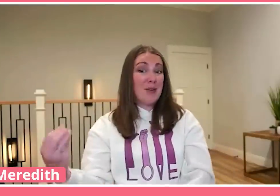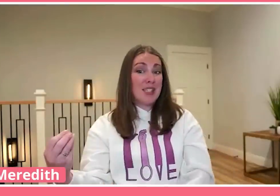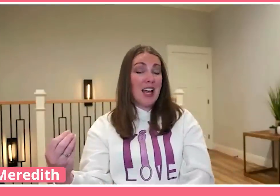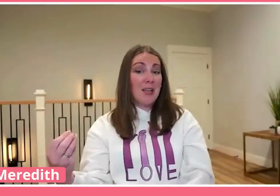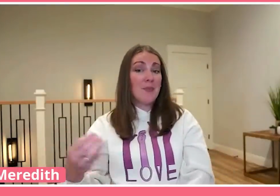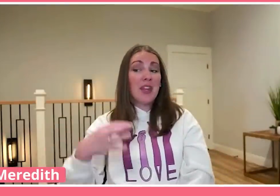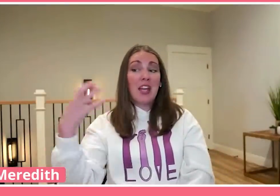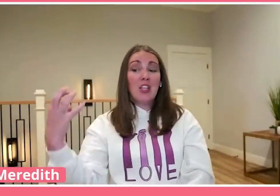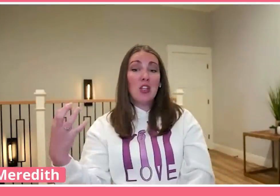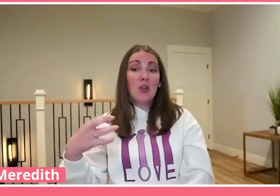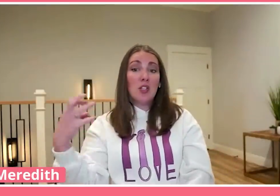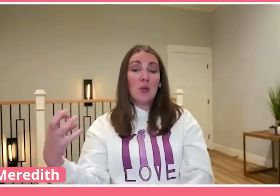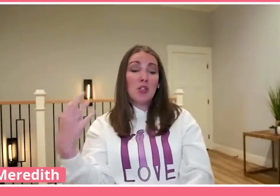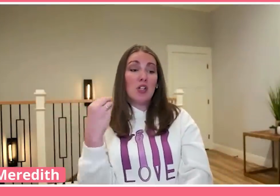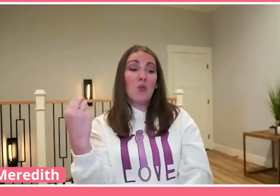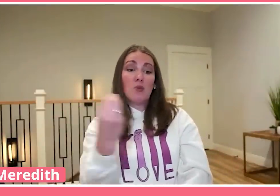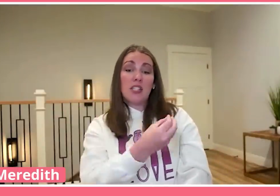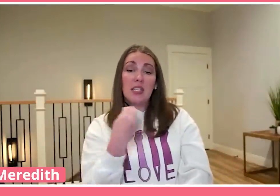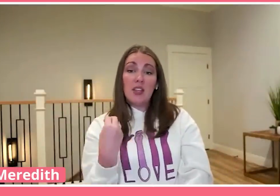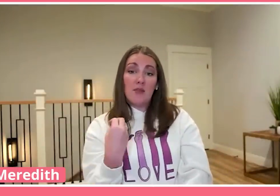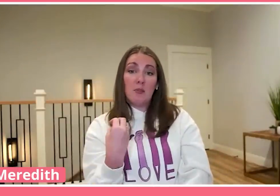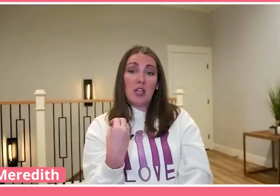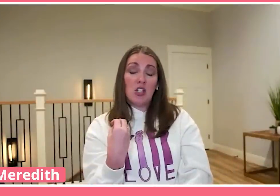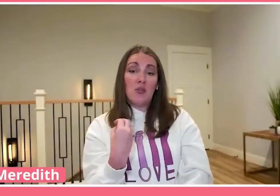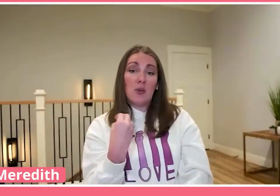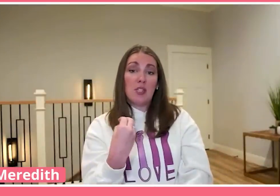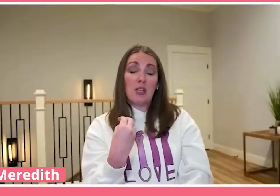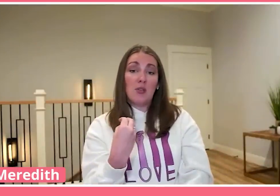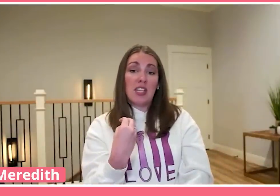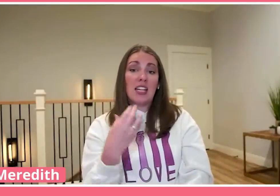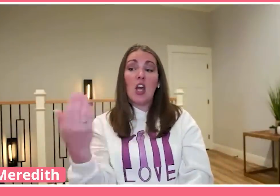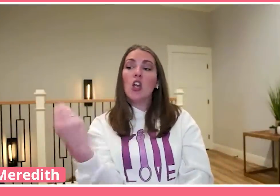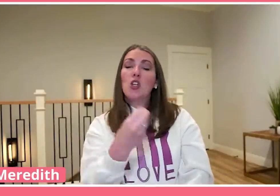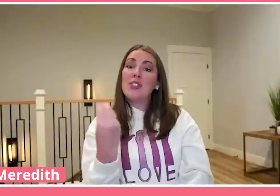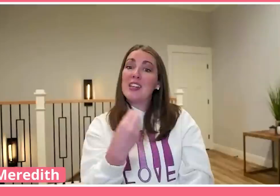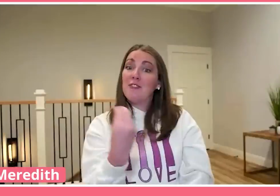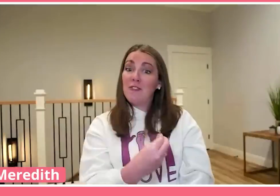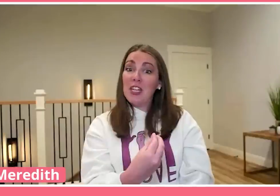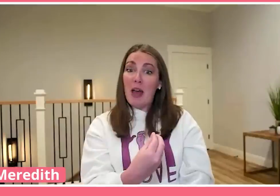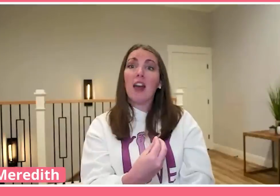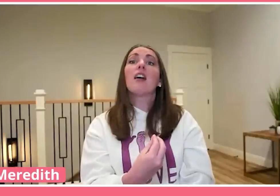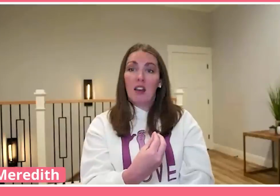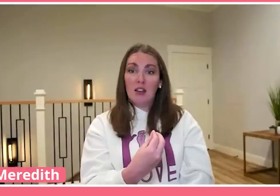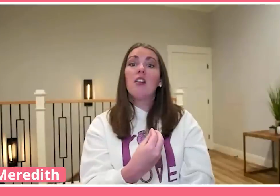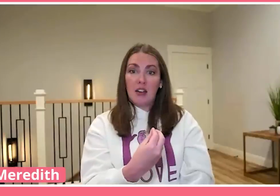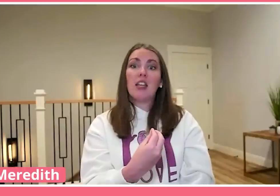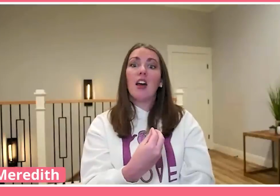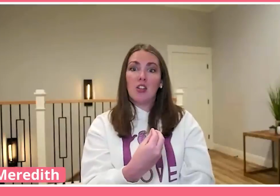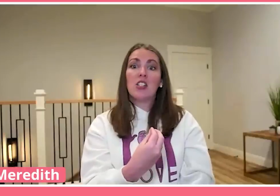time, you as the person who are receiving information from somebody you're citing, you have to give feedback, nodding, understanding.